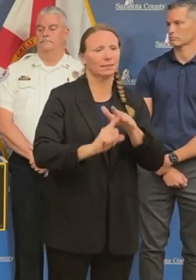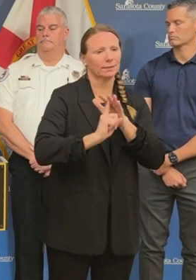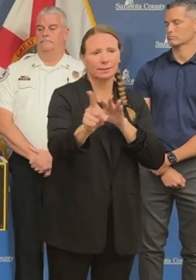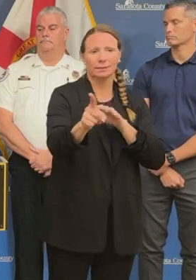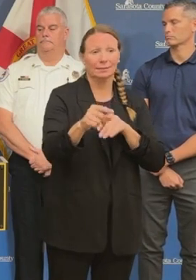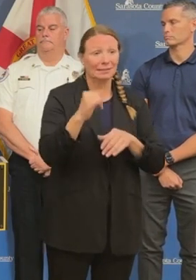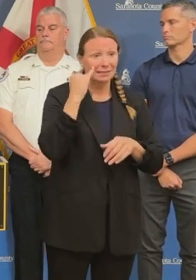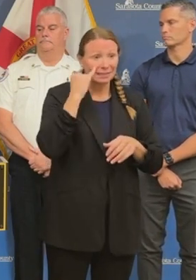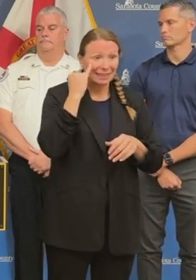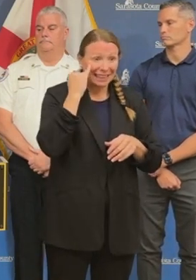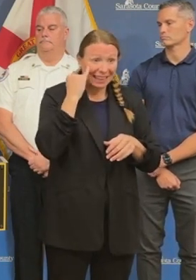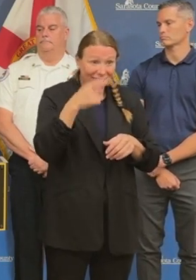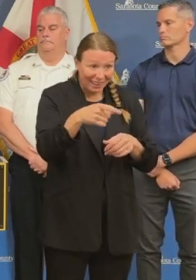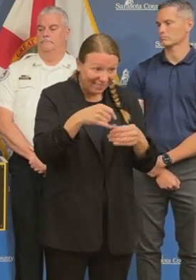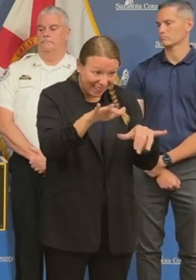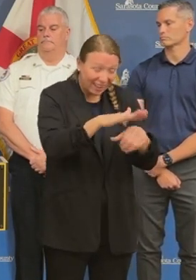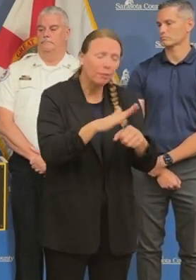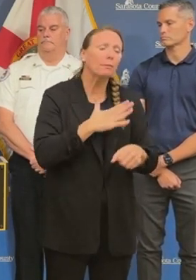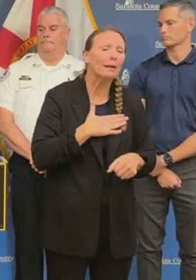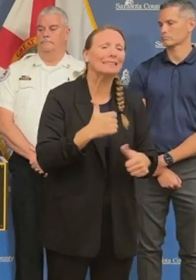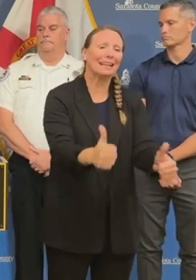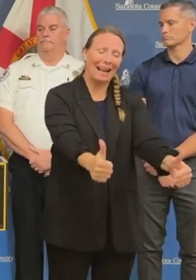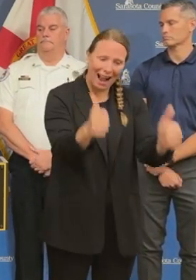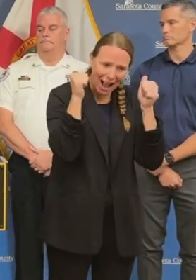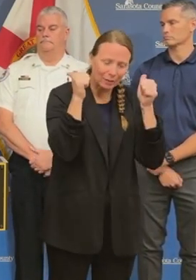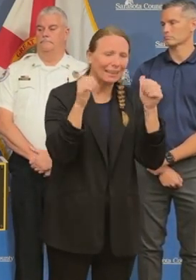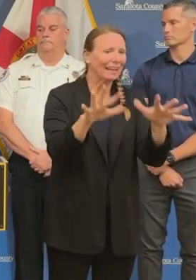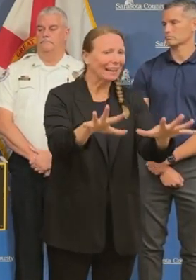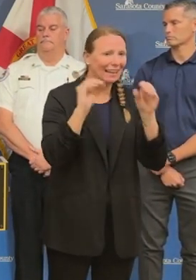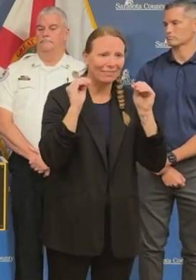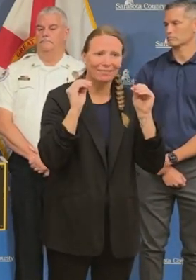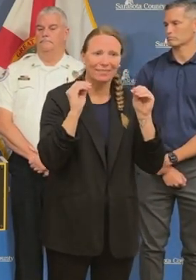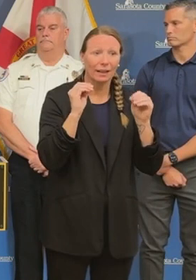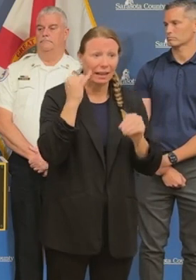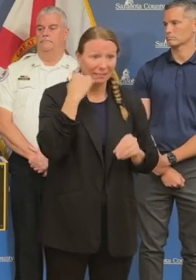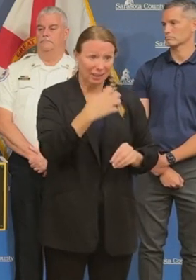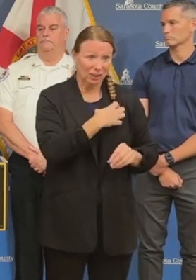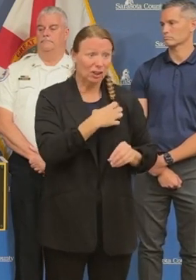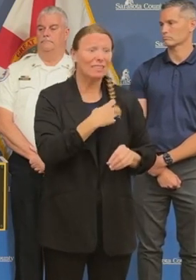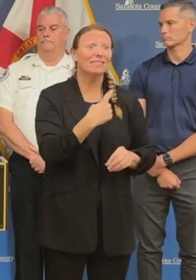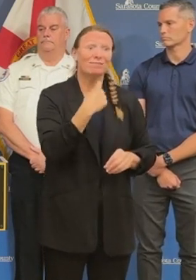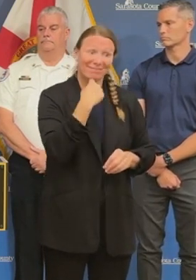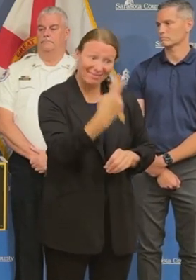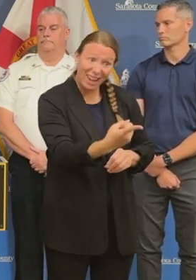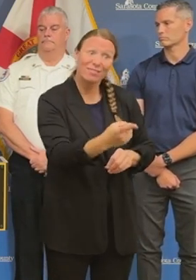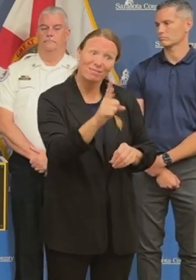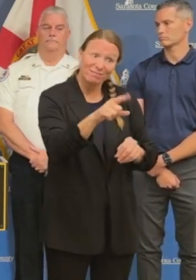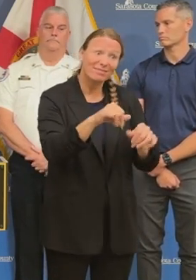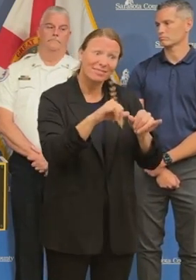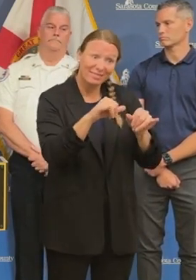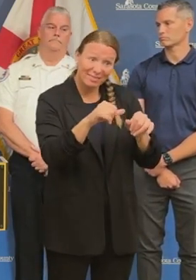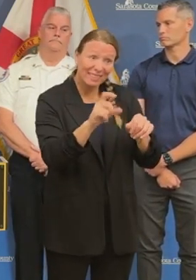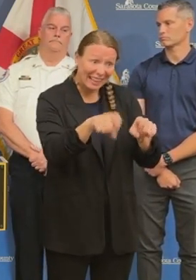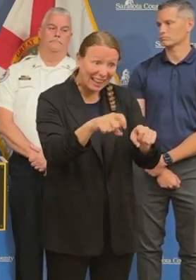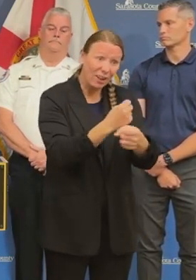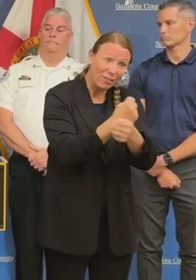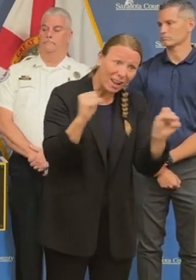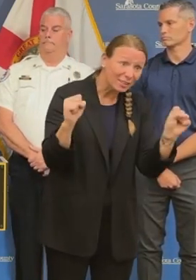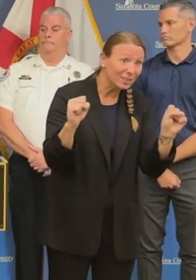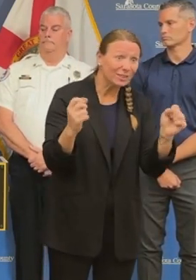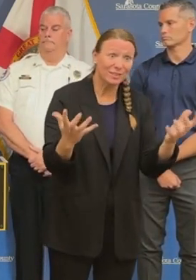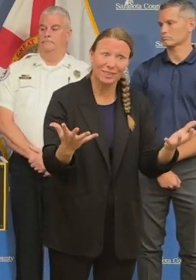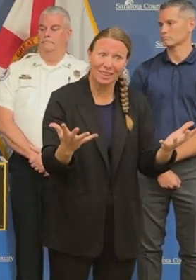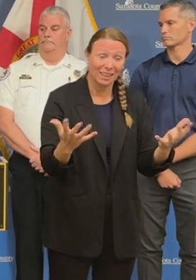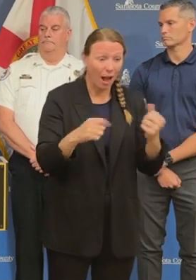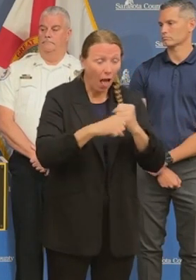leave. As the sheriff said, if you stay and then you need to be rescued, that's going to take a while for someone to come and check on you. And